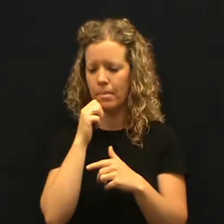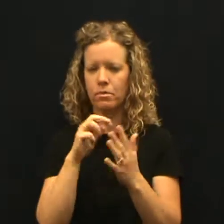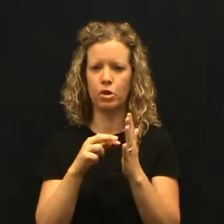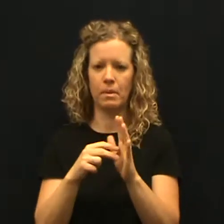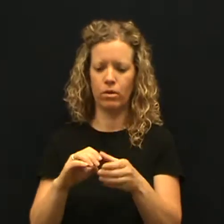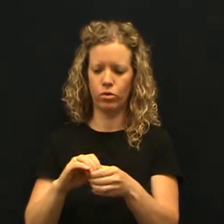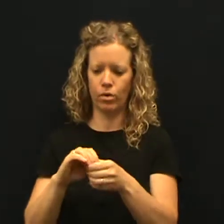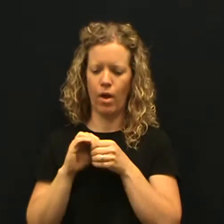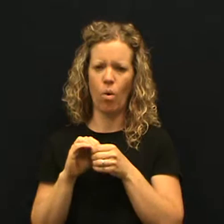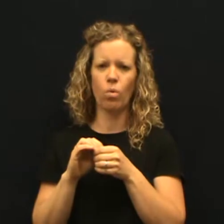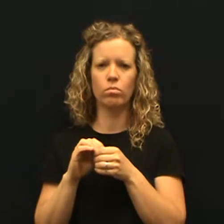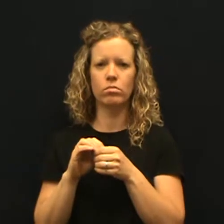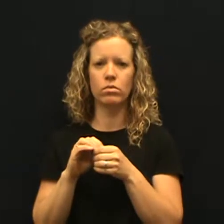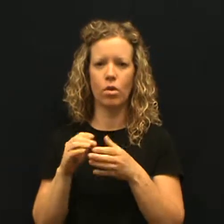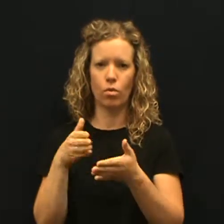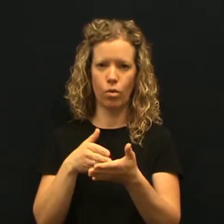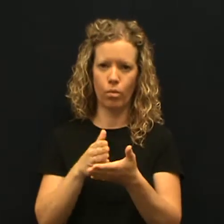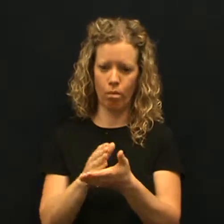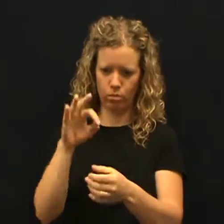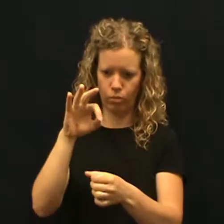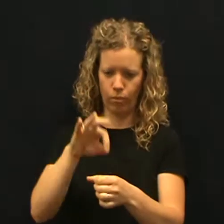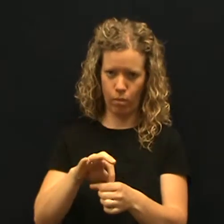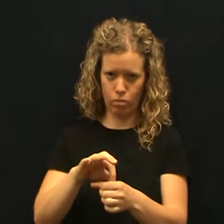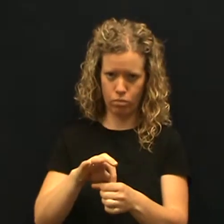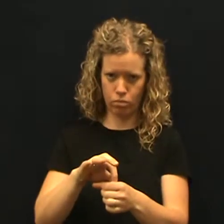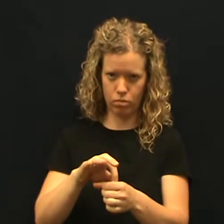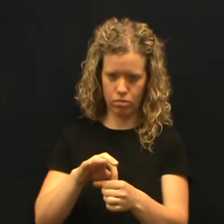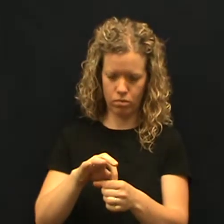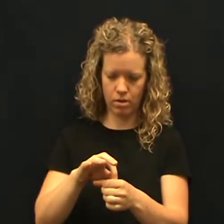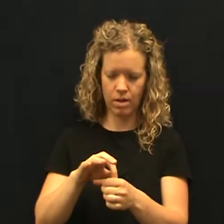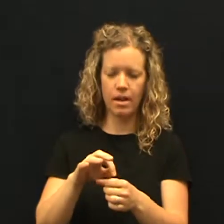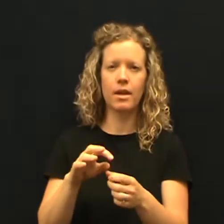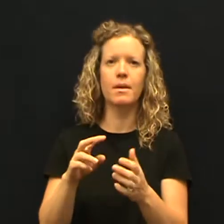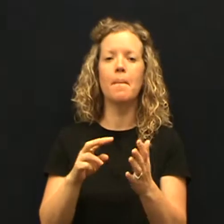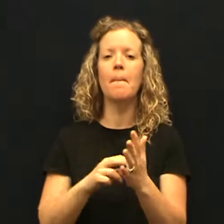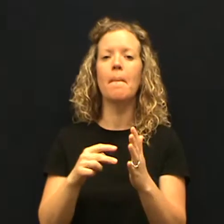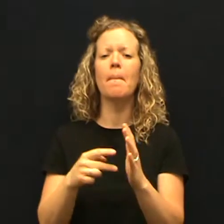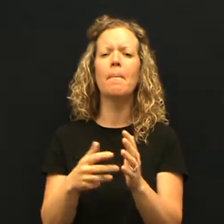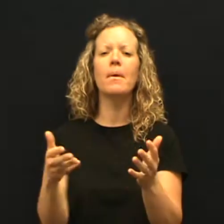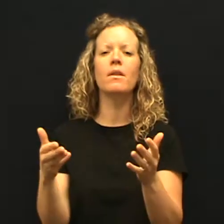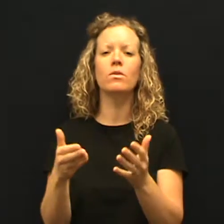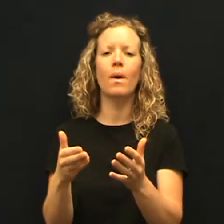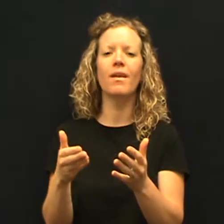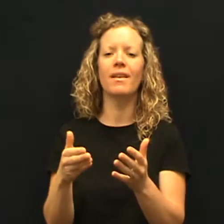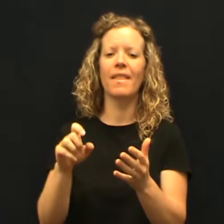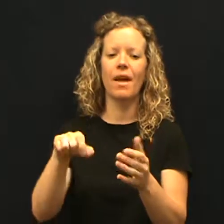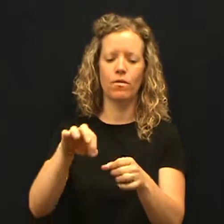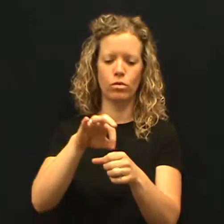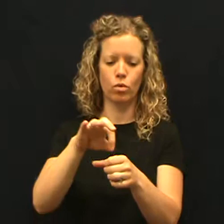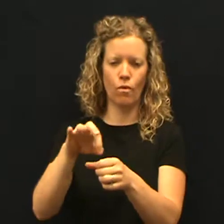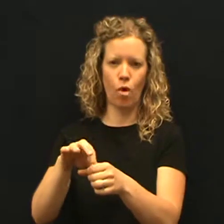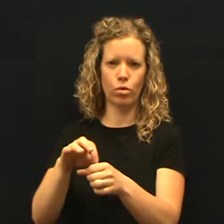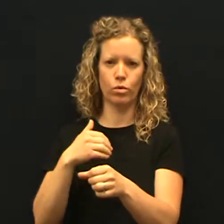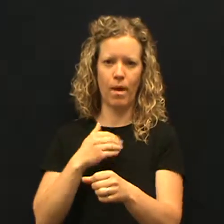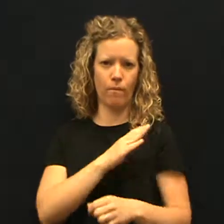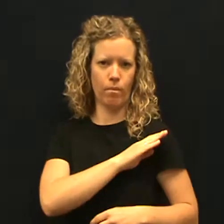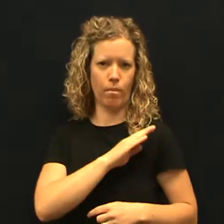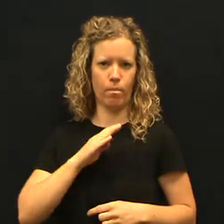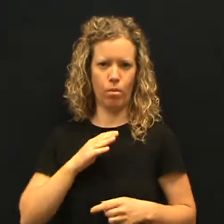voting shares in the corporation. Therefore, the stockholders elect the board of directors for the corporation.